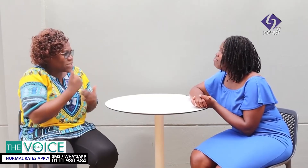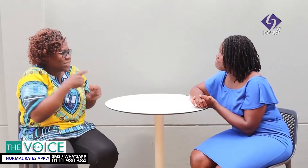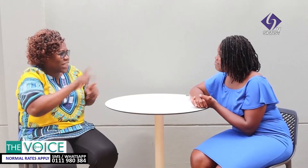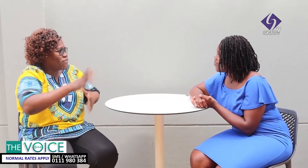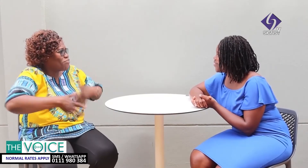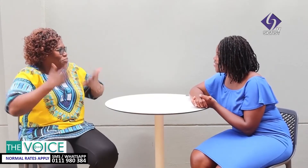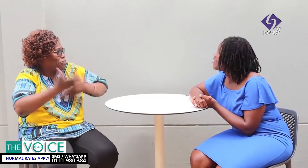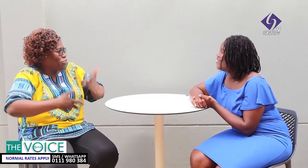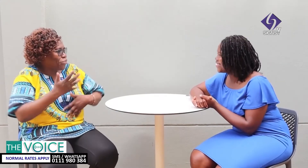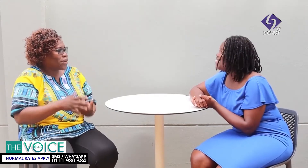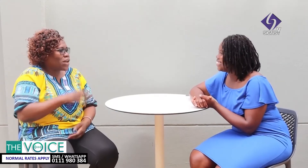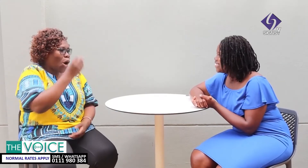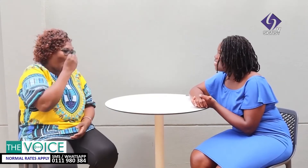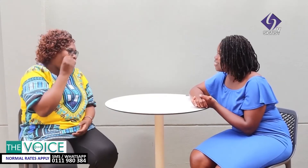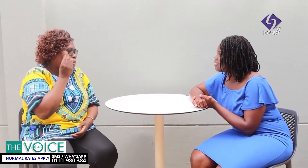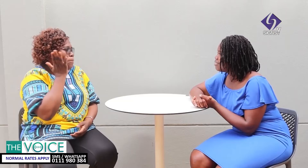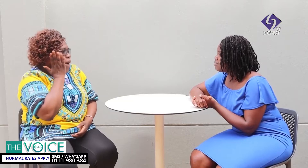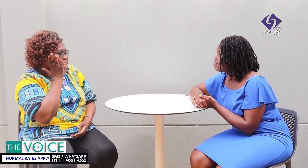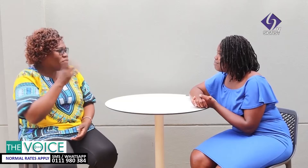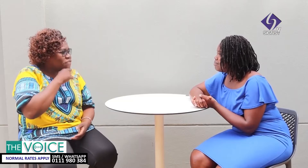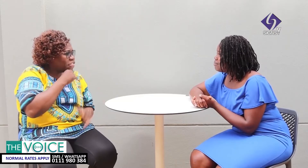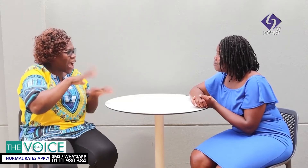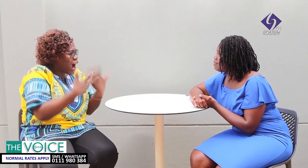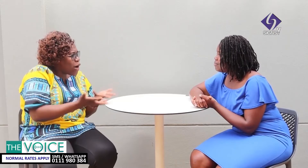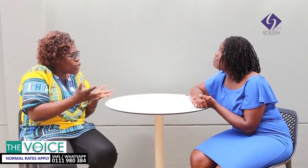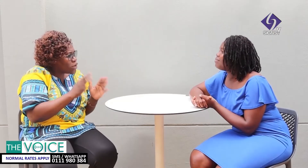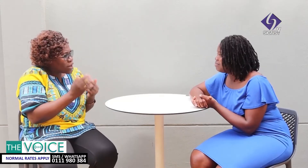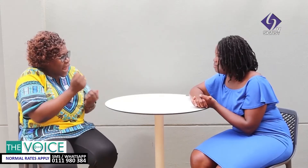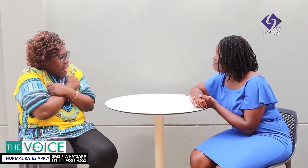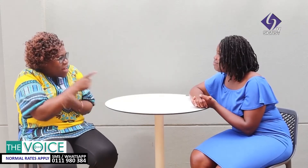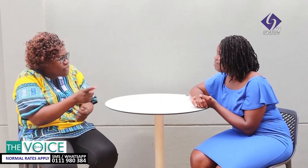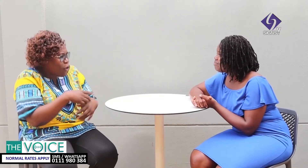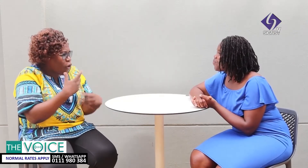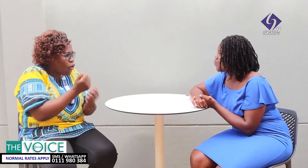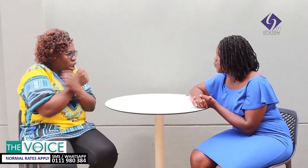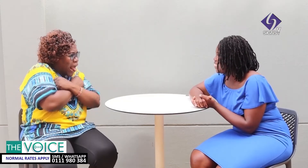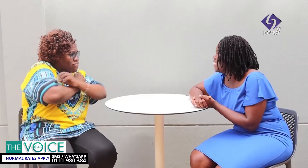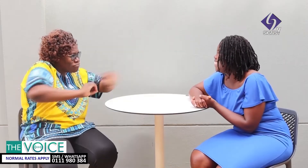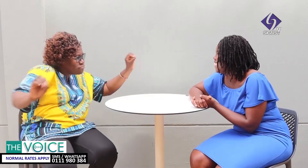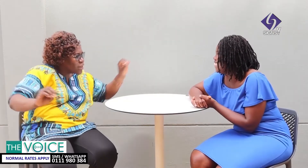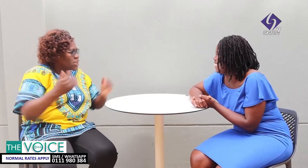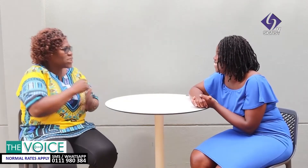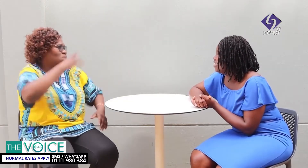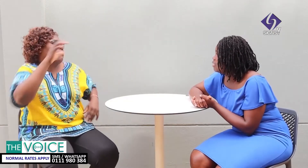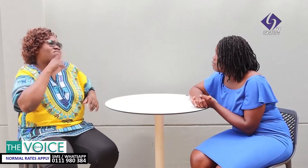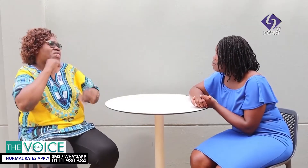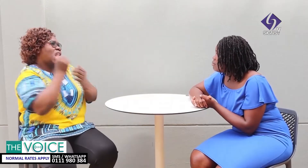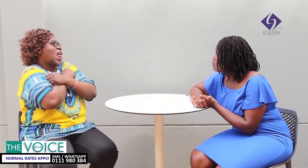from different places. So in primary school, you're in a school for the deaf and you're only having girls